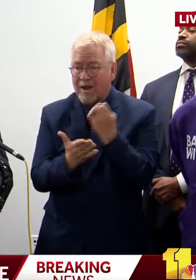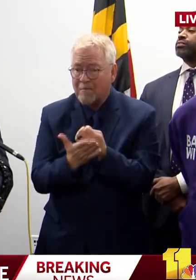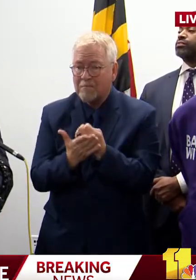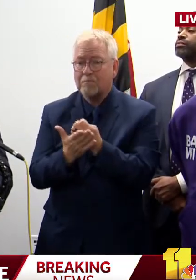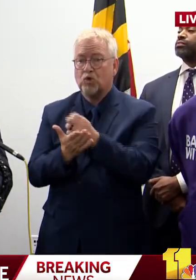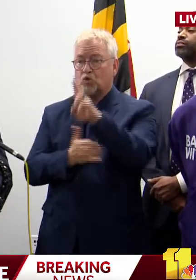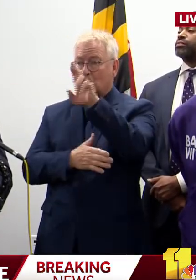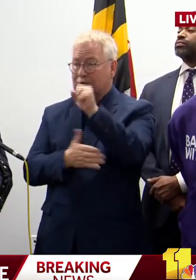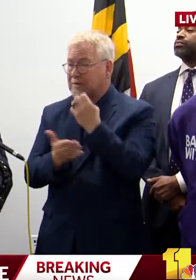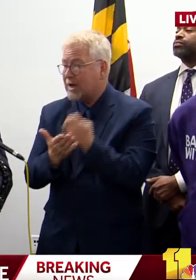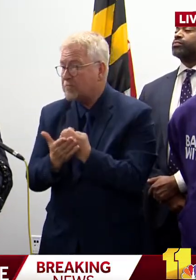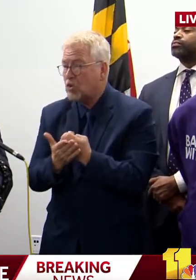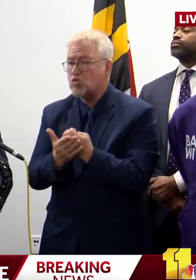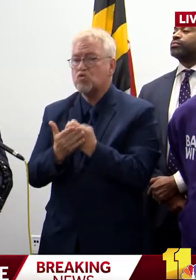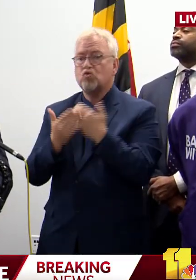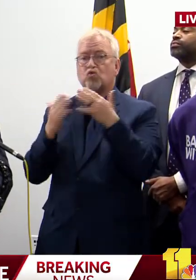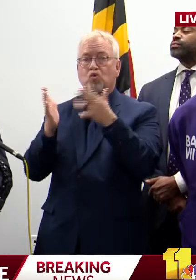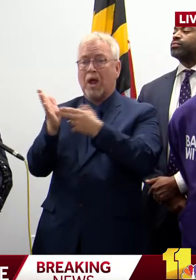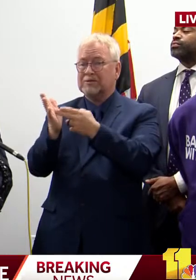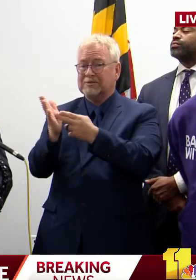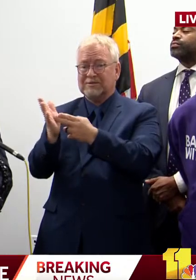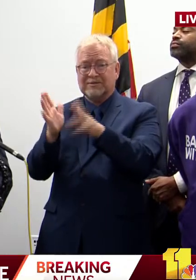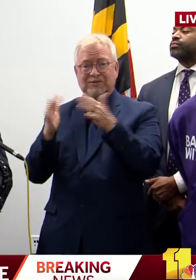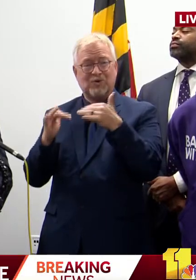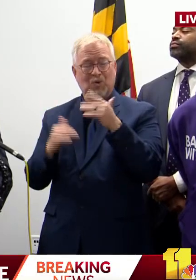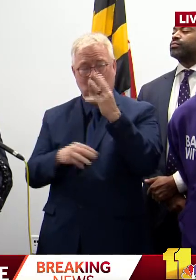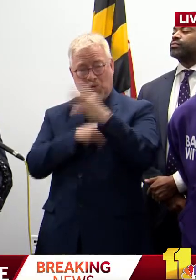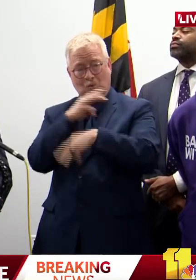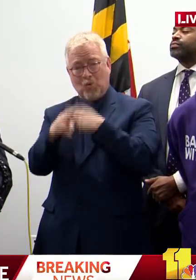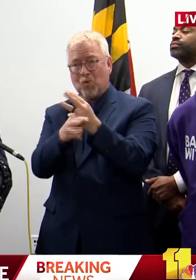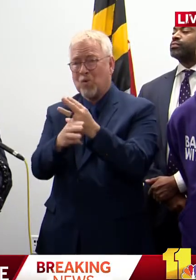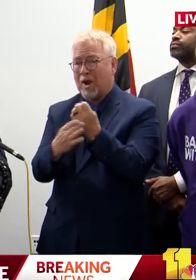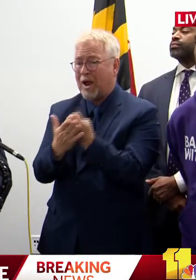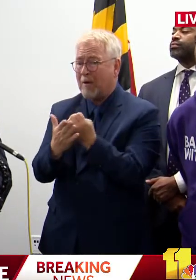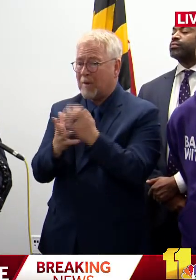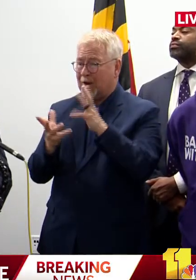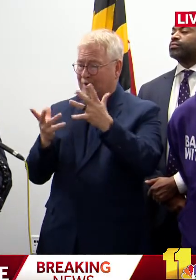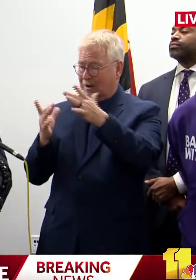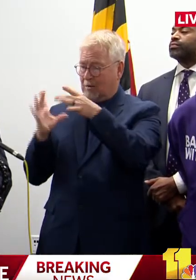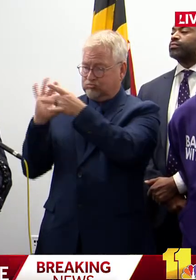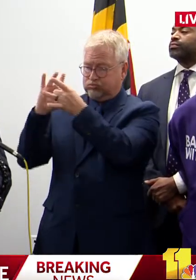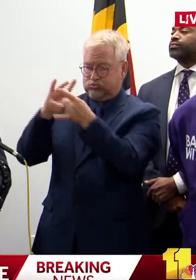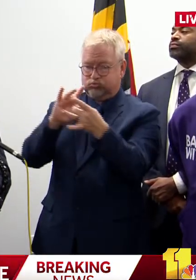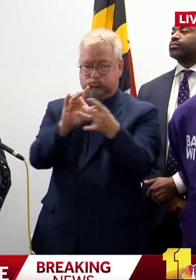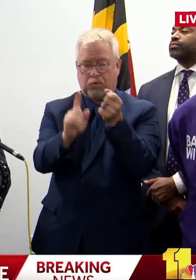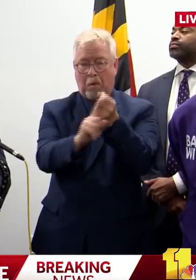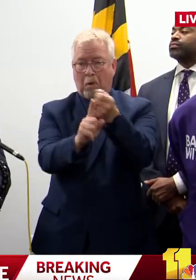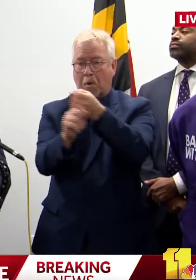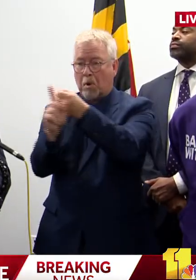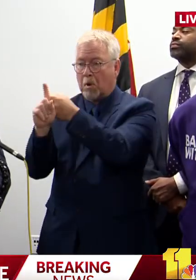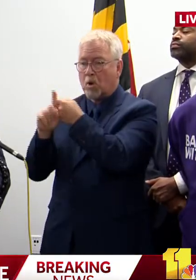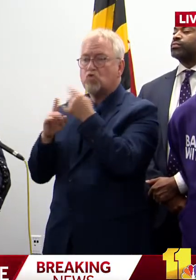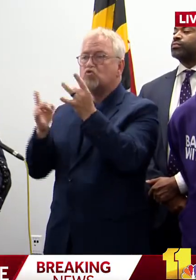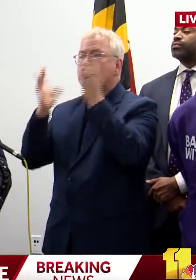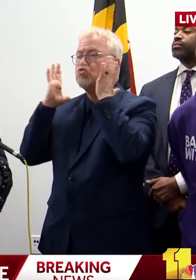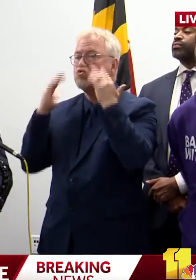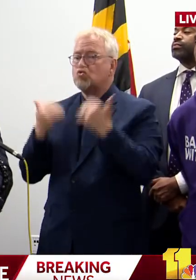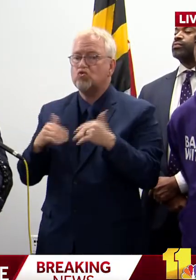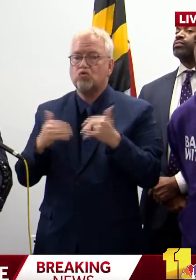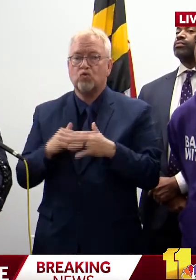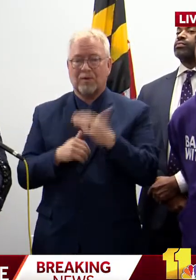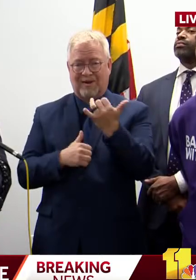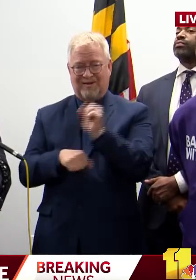global supply chain. And we recognize that we have to move with dispatch in regards to opening the channel. We are also